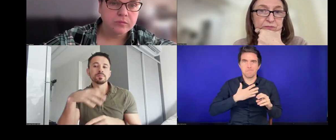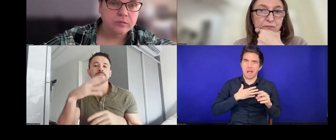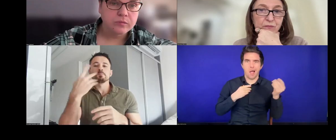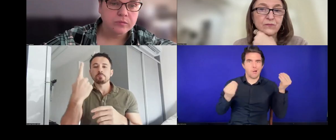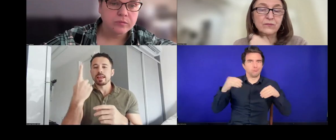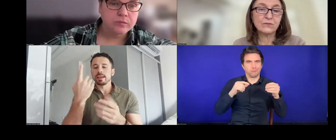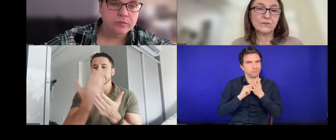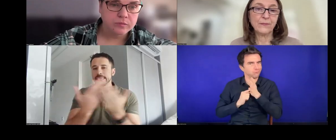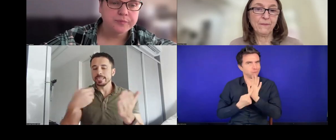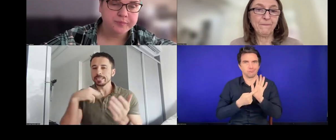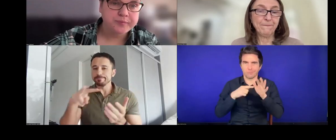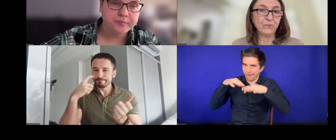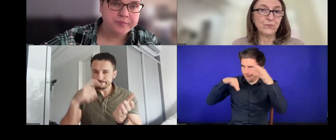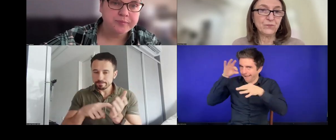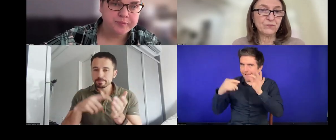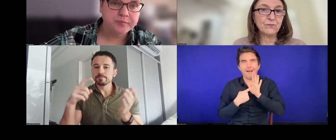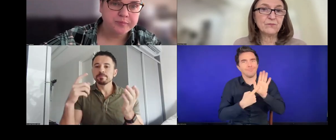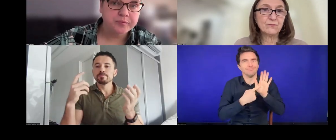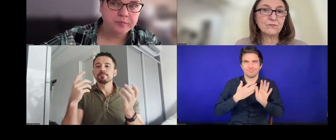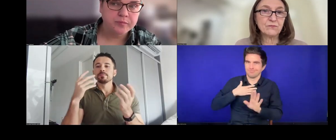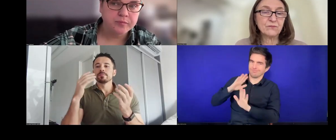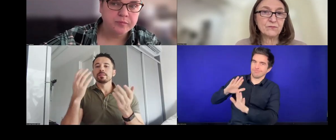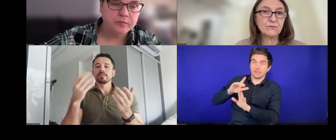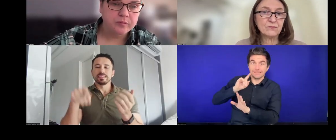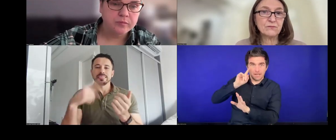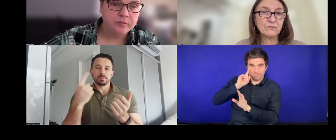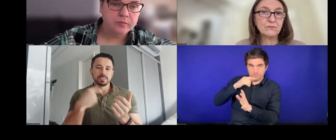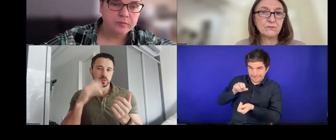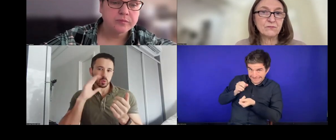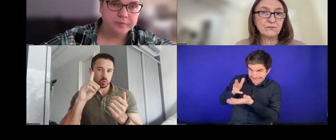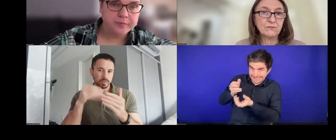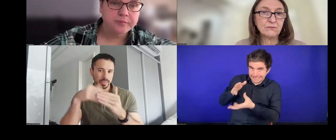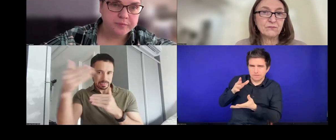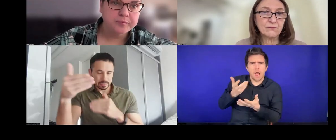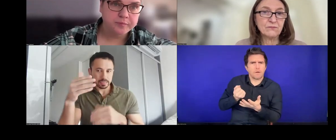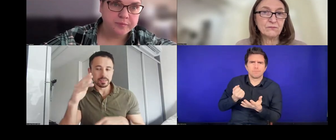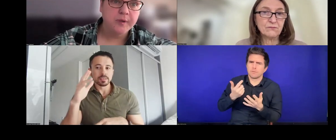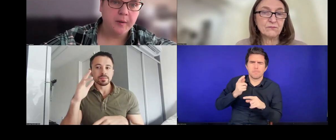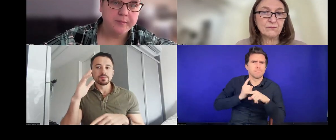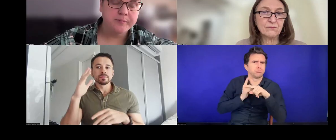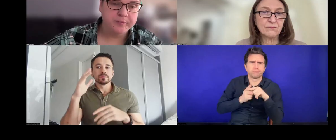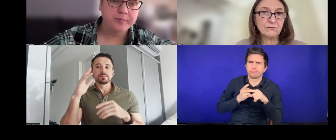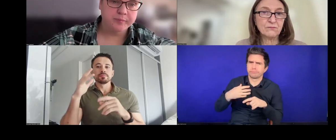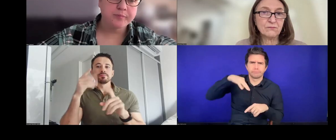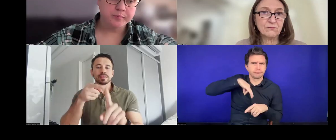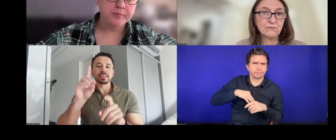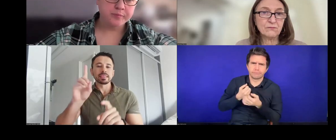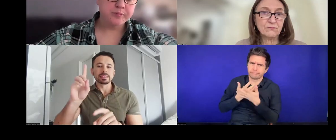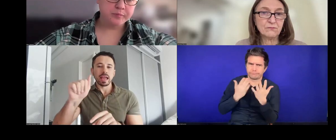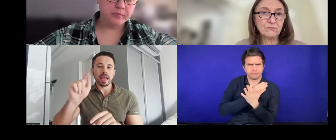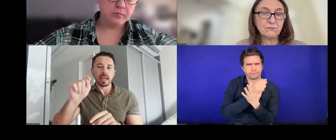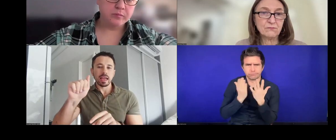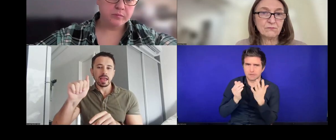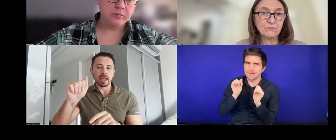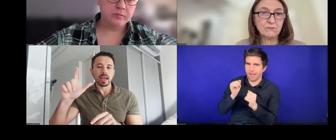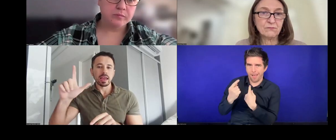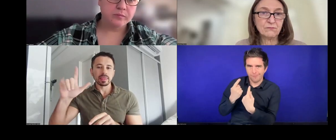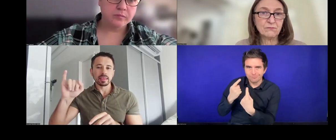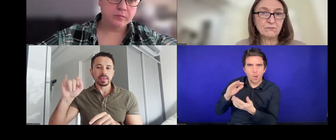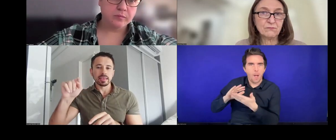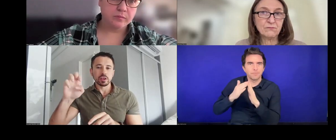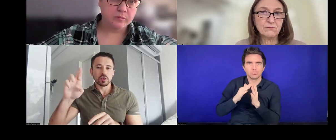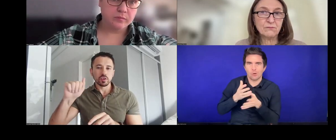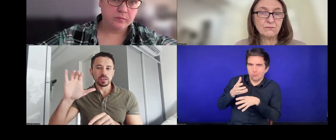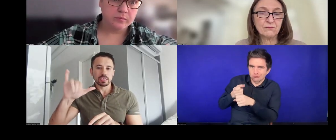trust with the community understands the data that has been collected from them better. A learning that I will